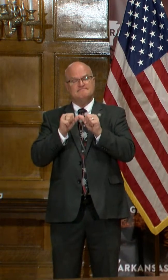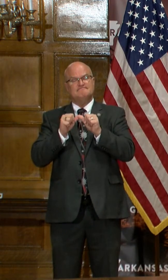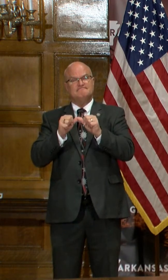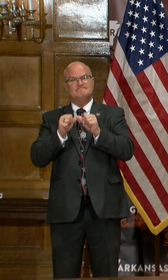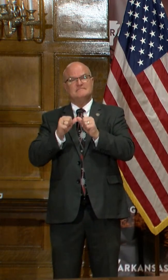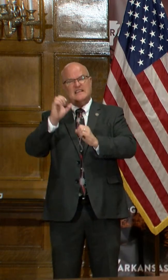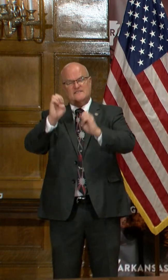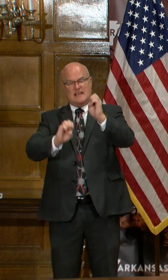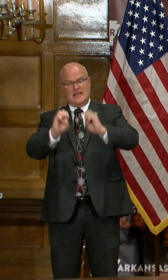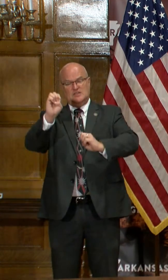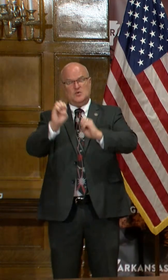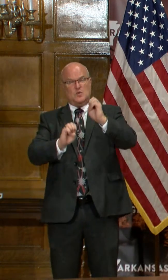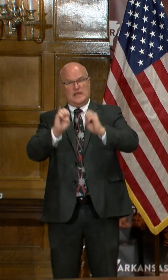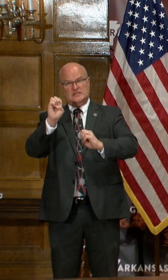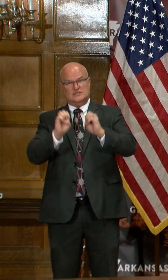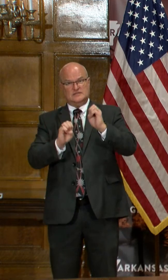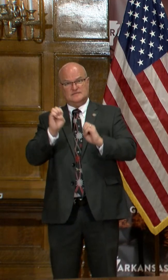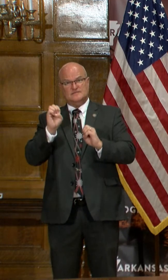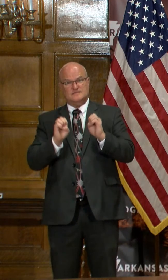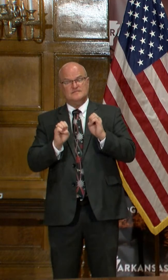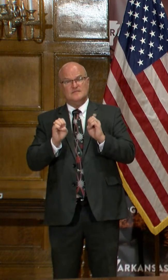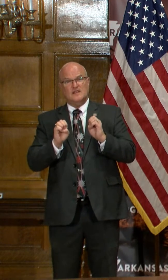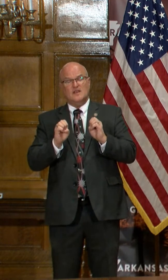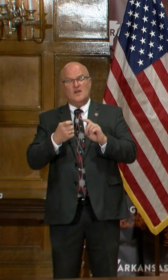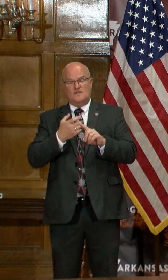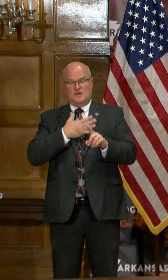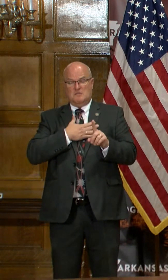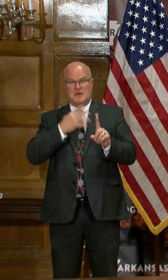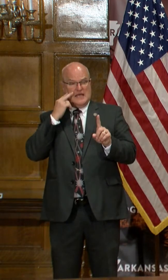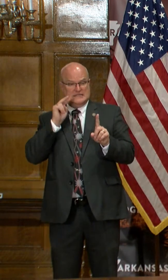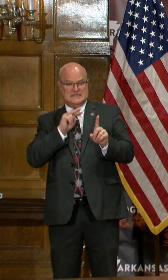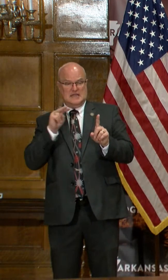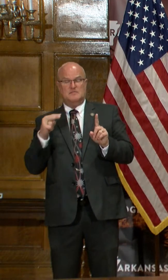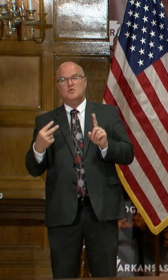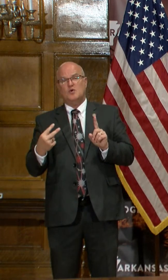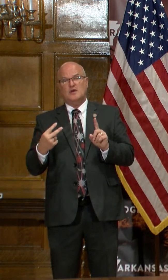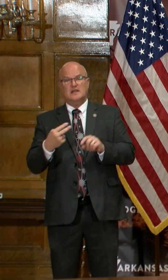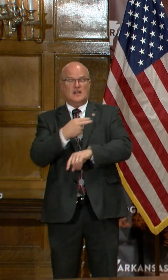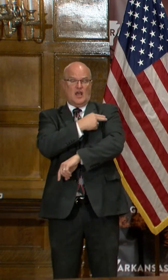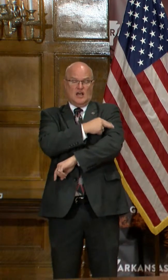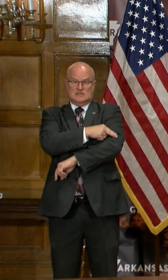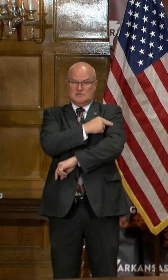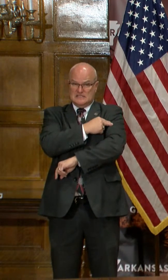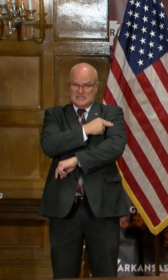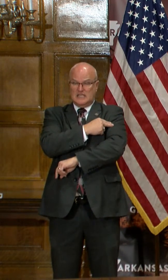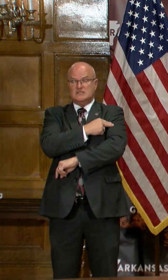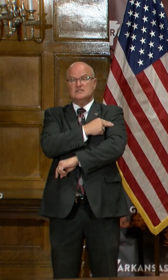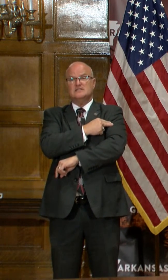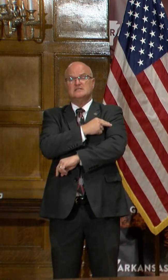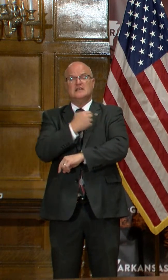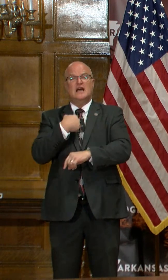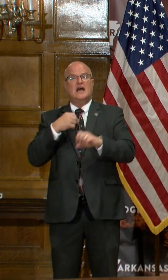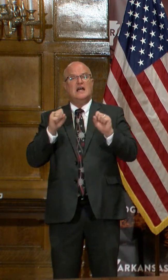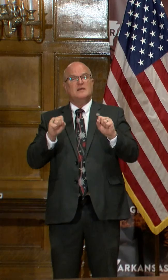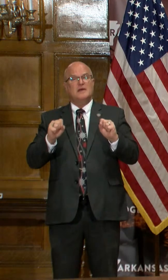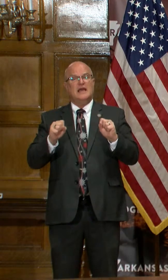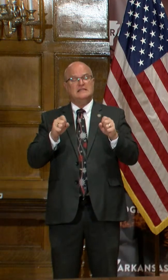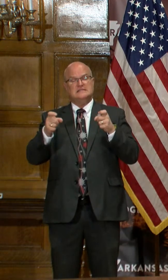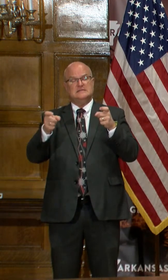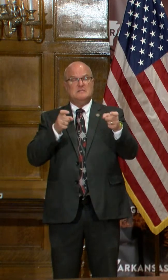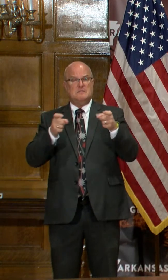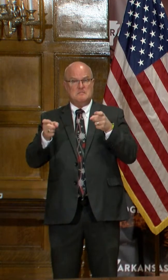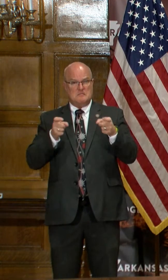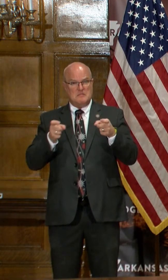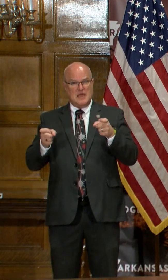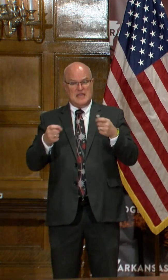continued evaluation point. You know, from my standpoint, hospitalizations and our capacity to